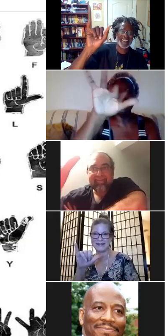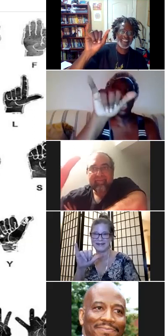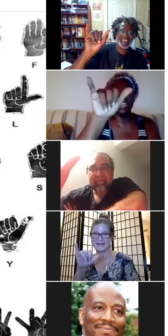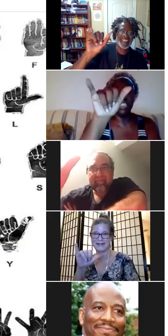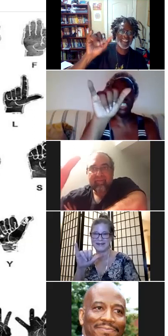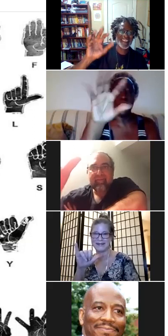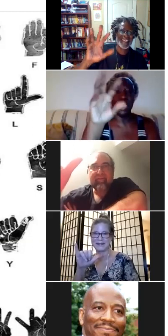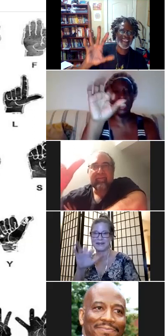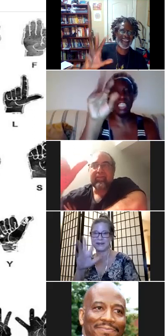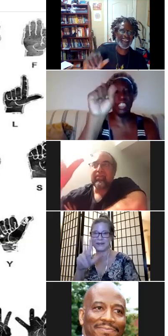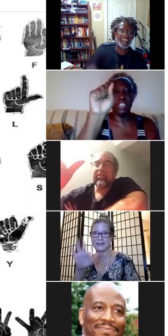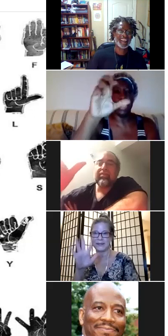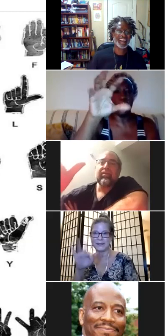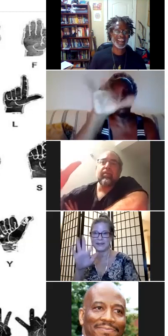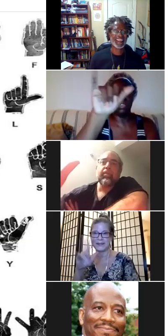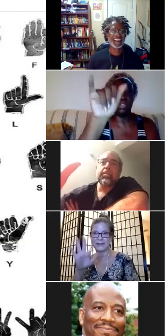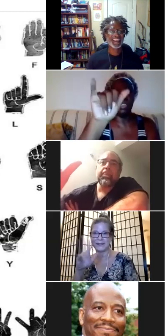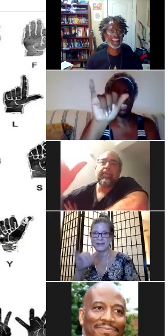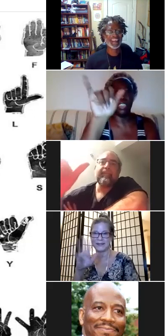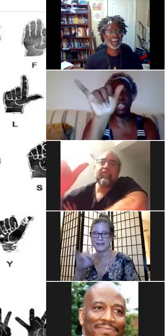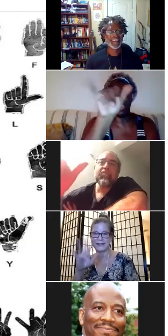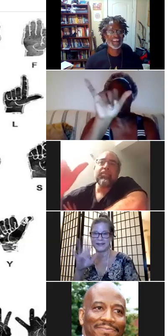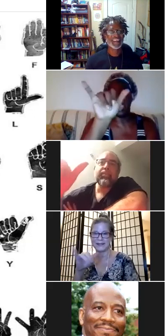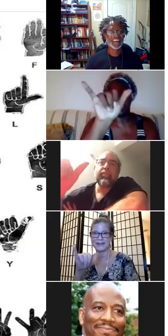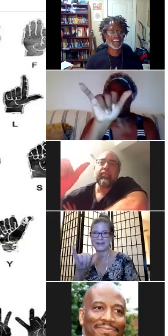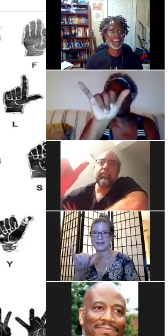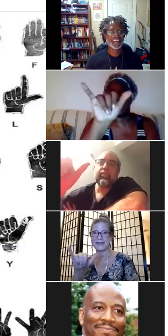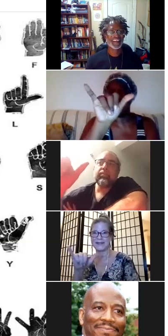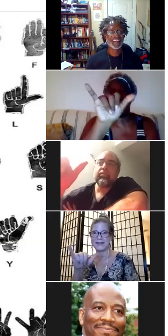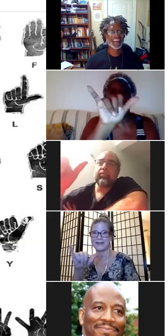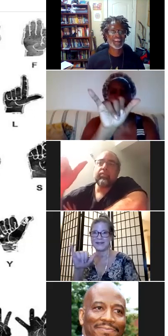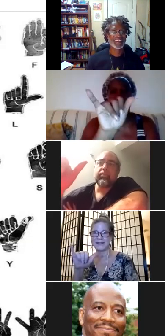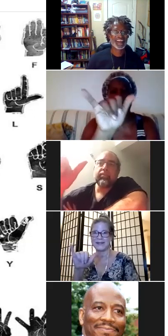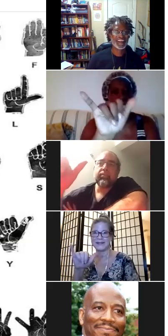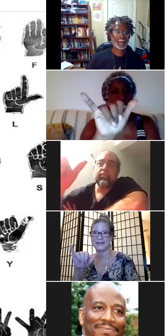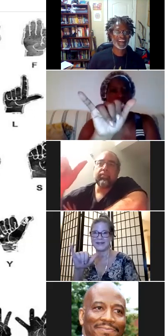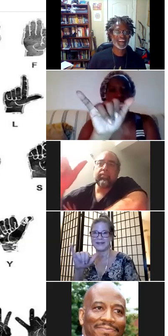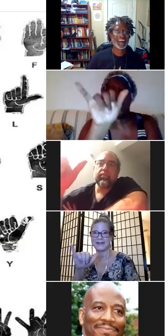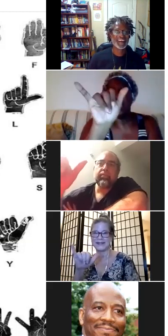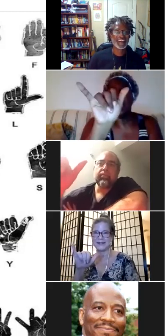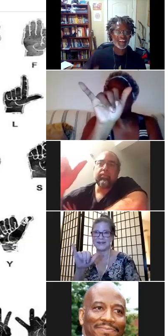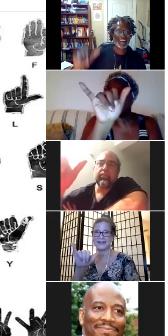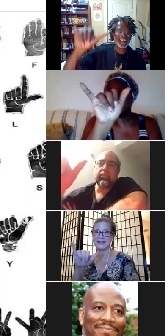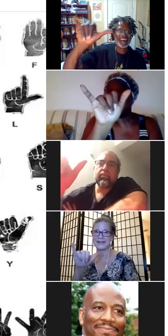your fingers because I tend to do that too. Like I start getting mixed up because my fingers get all tense.